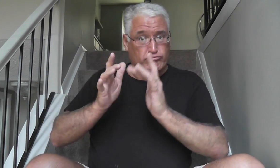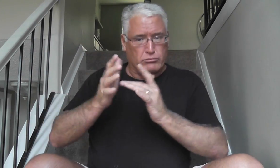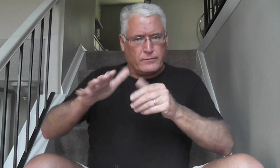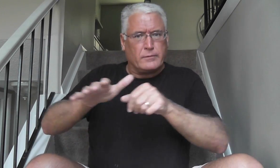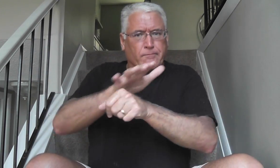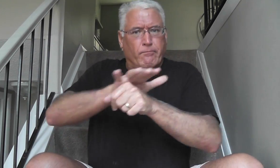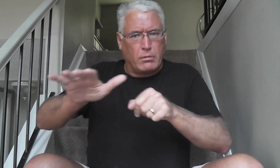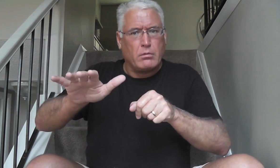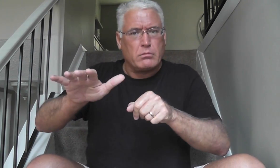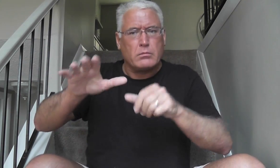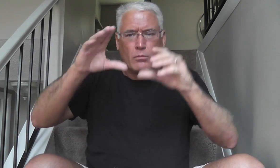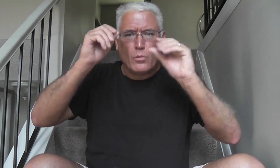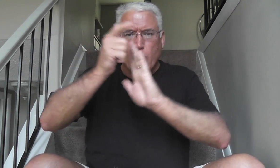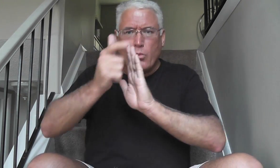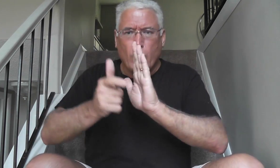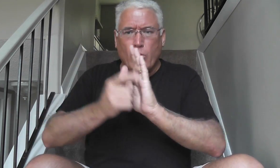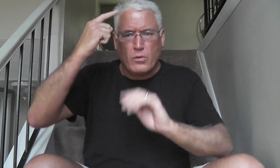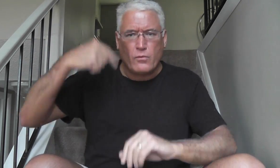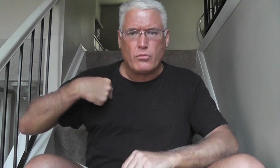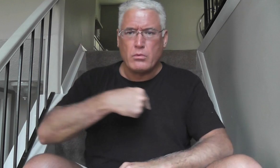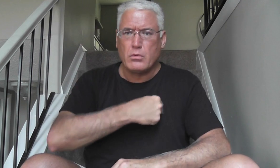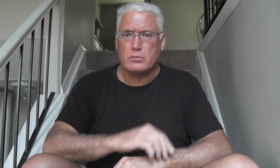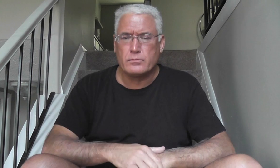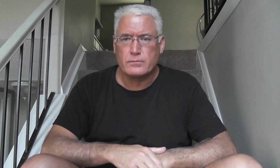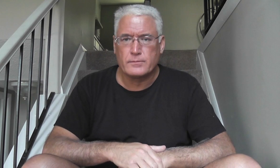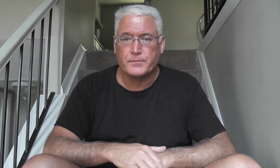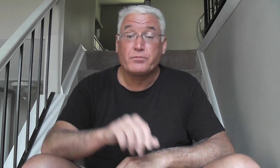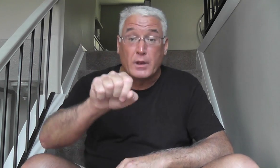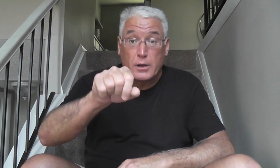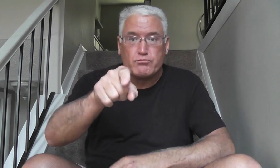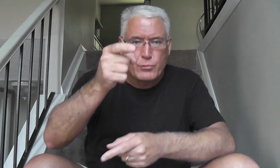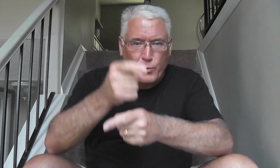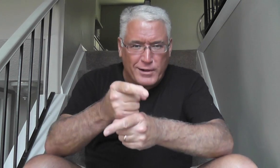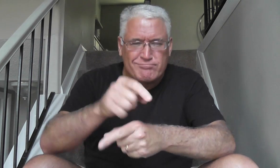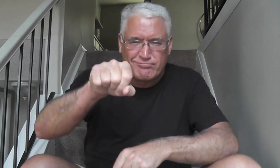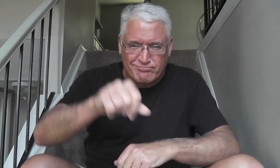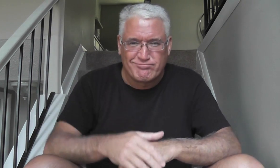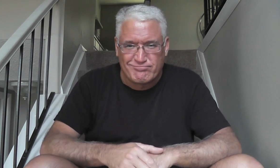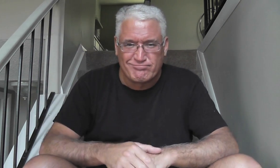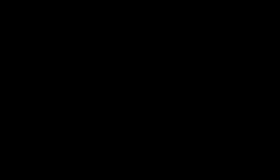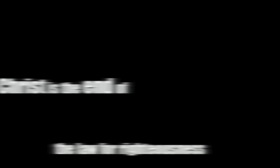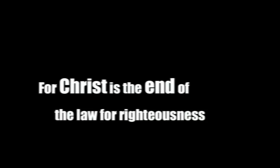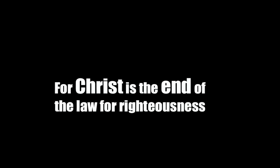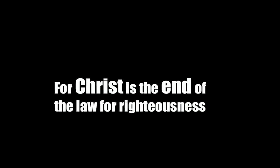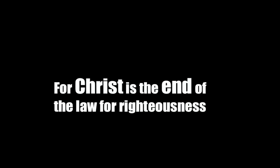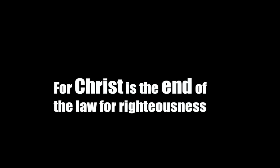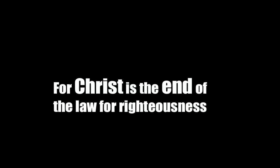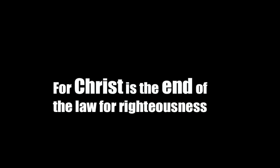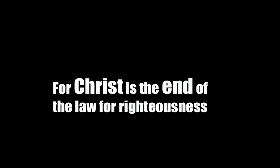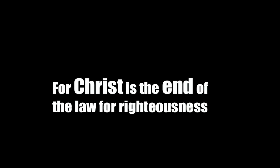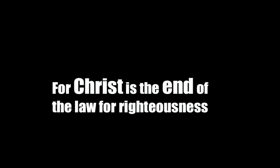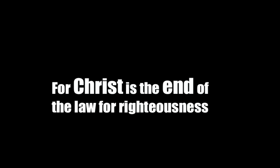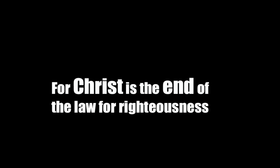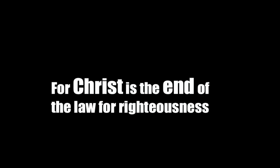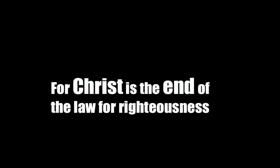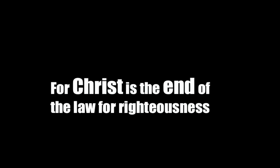because Christ fulfilled the Mosaic Law. Well, yeah, you're right. For Christ is the end of the